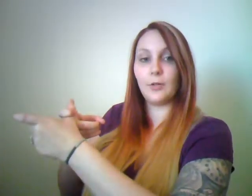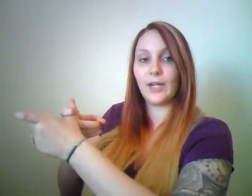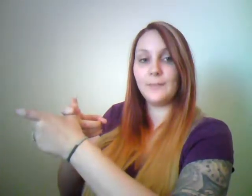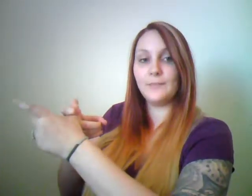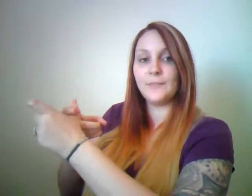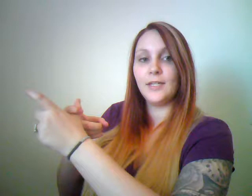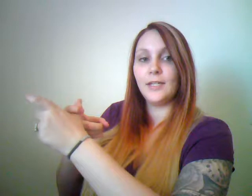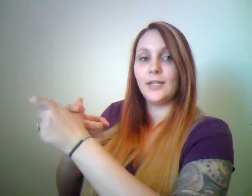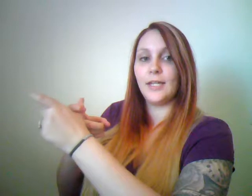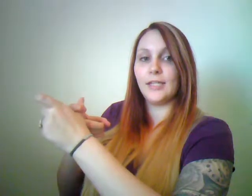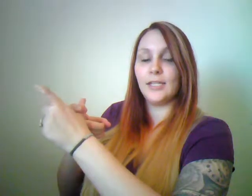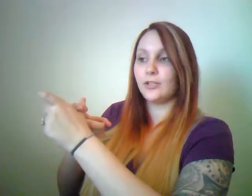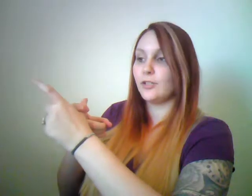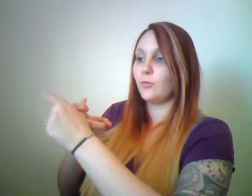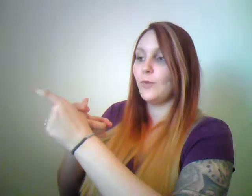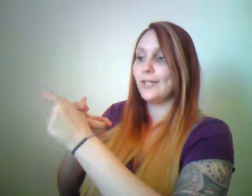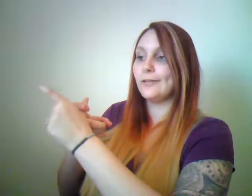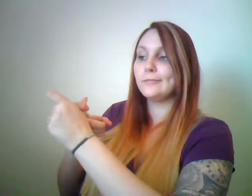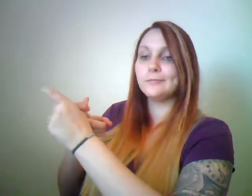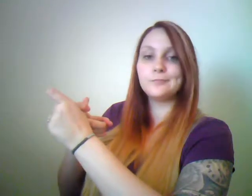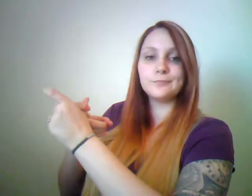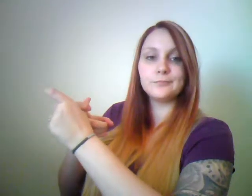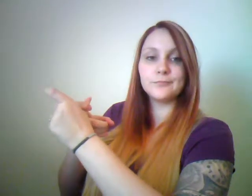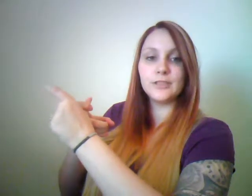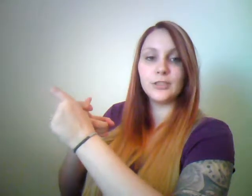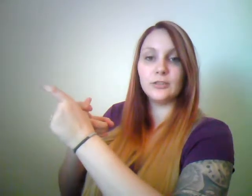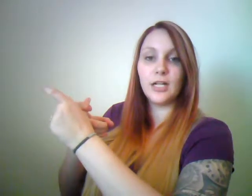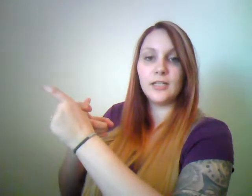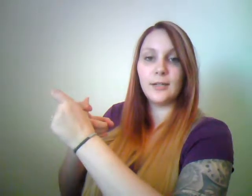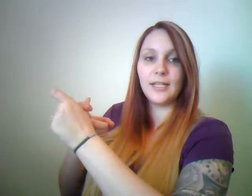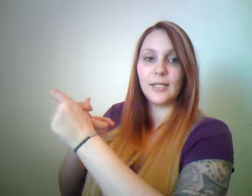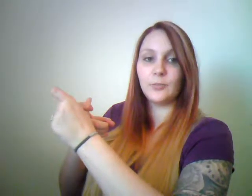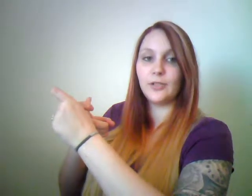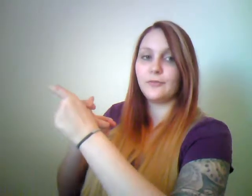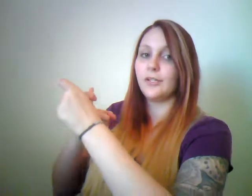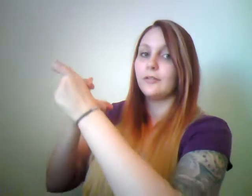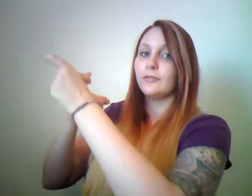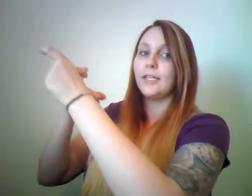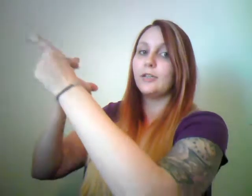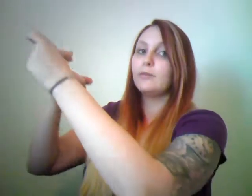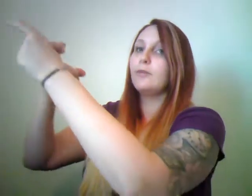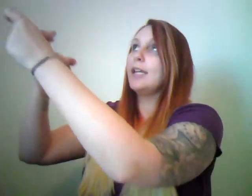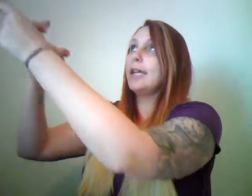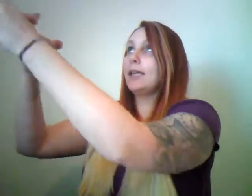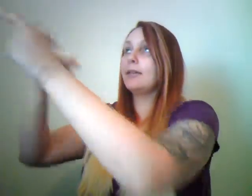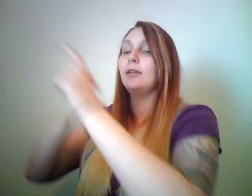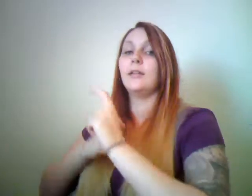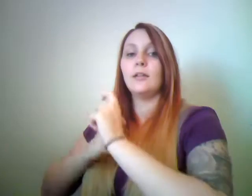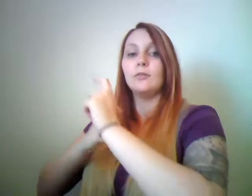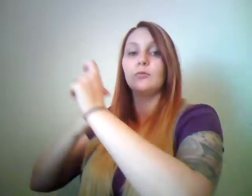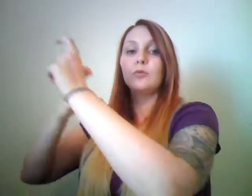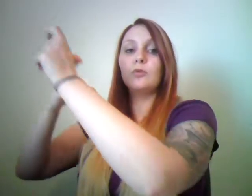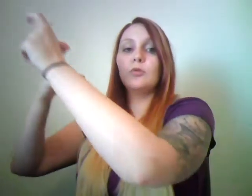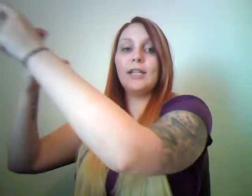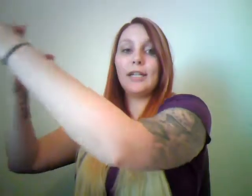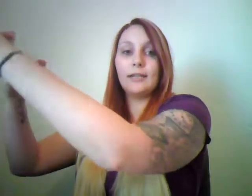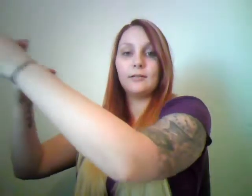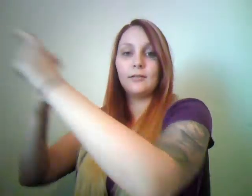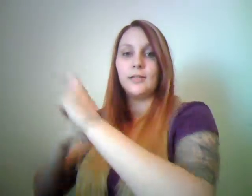okay? And then you're going to wiggle your non-dominant hand pointer finger like you're running. Running.